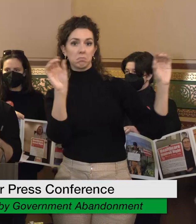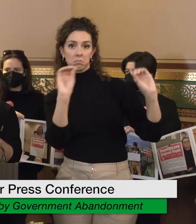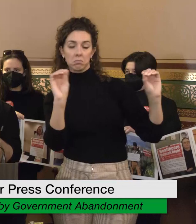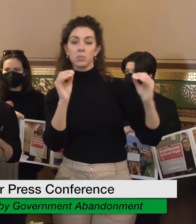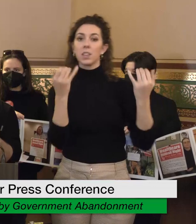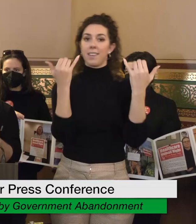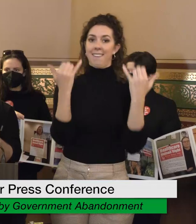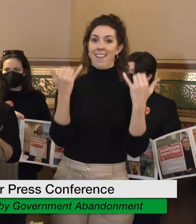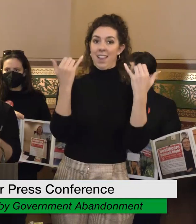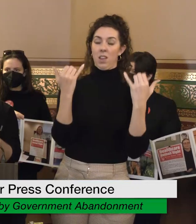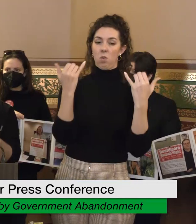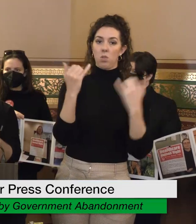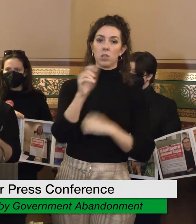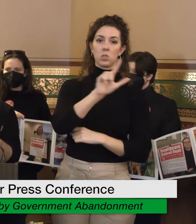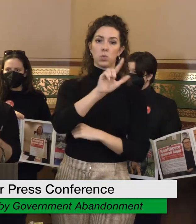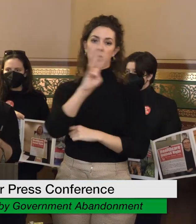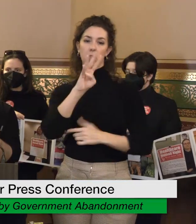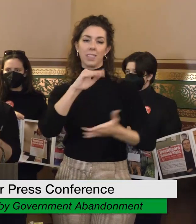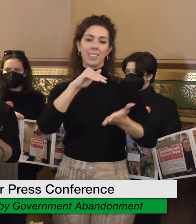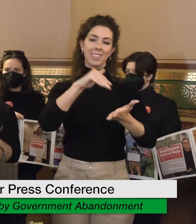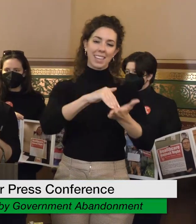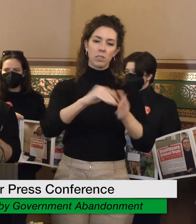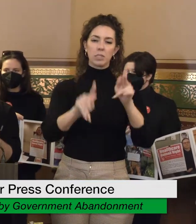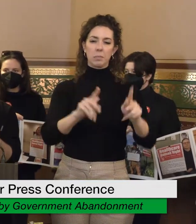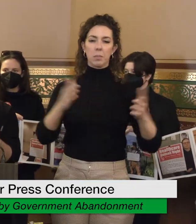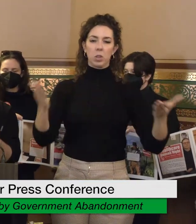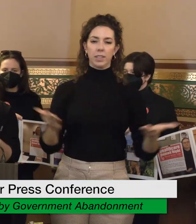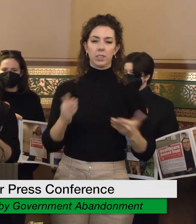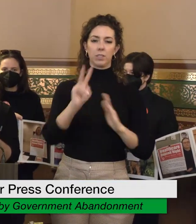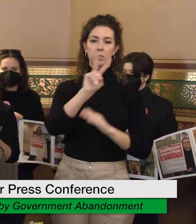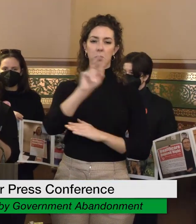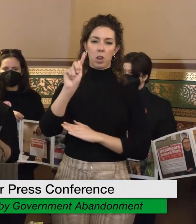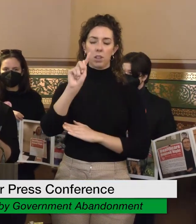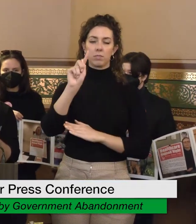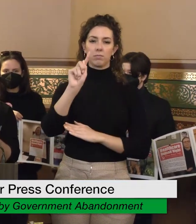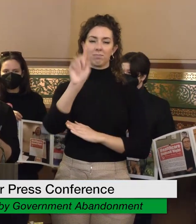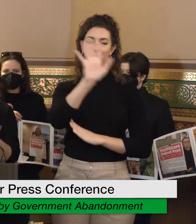Now, 24,000 people in our state have been cut off of